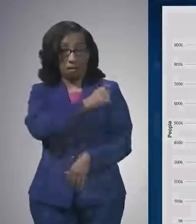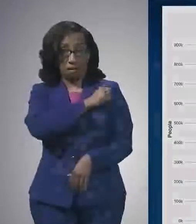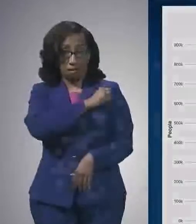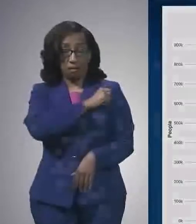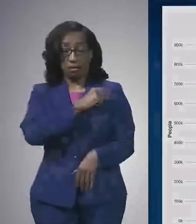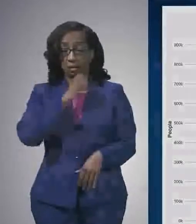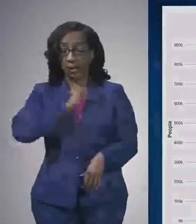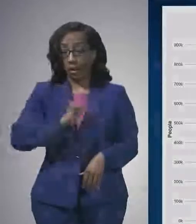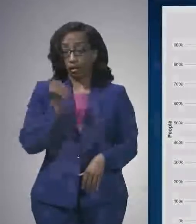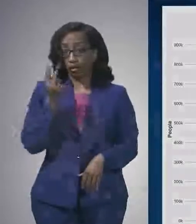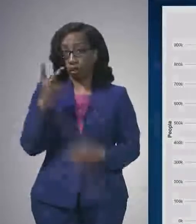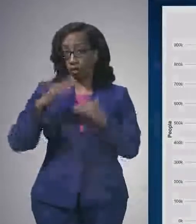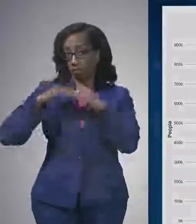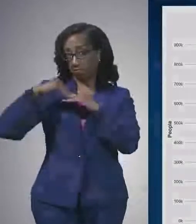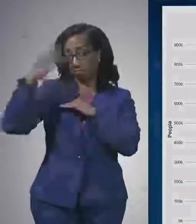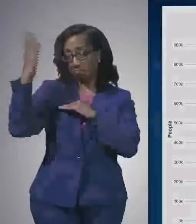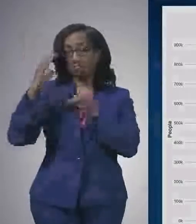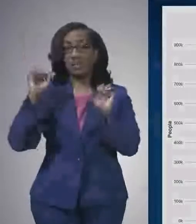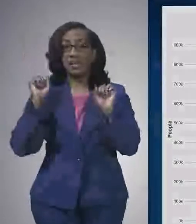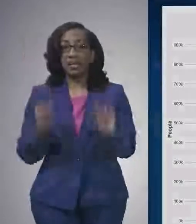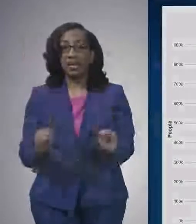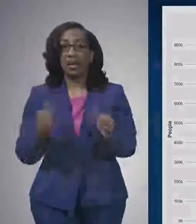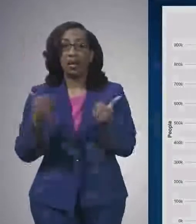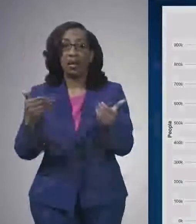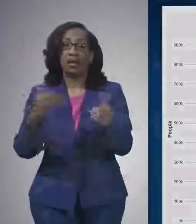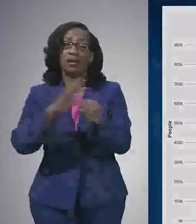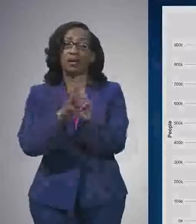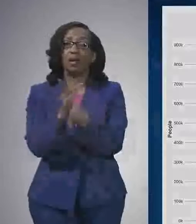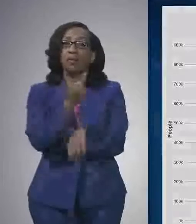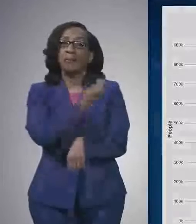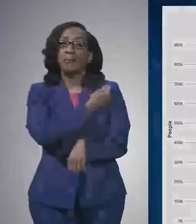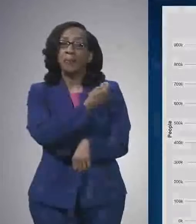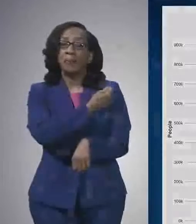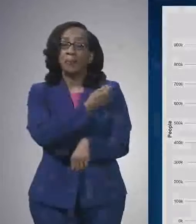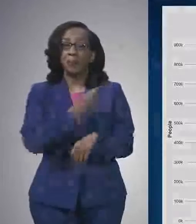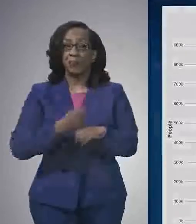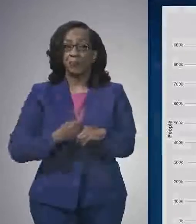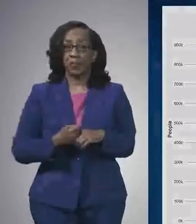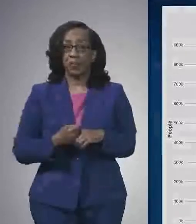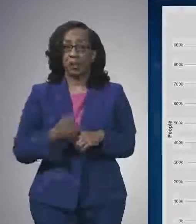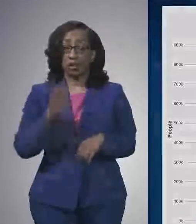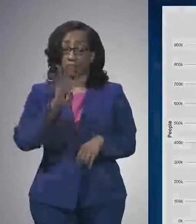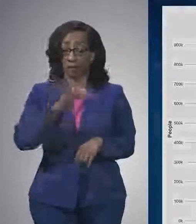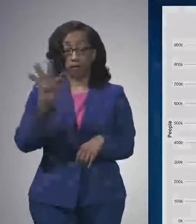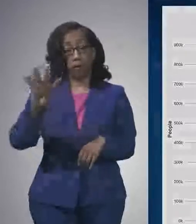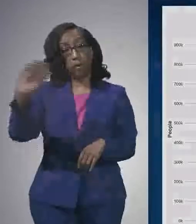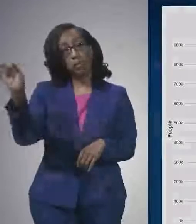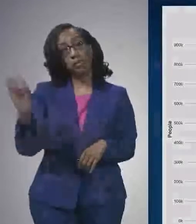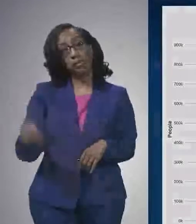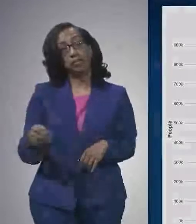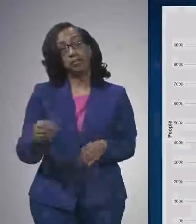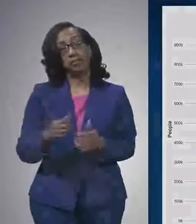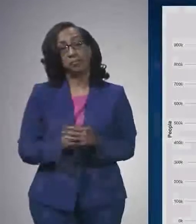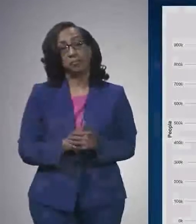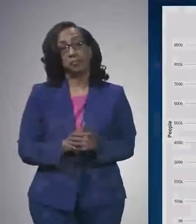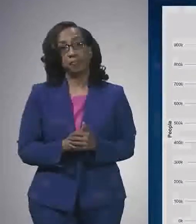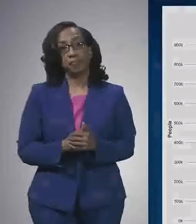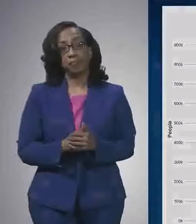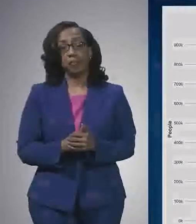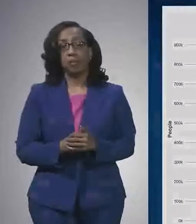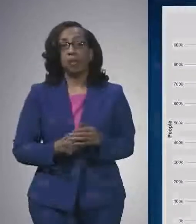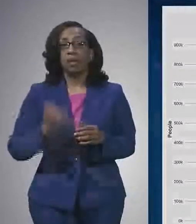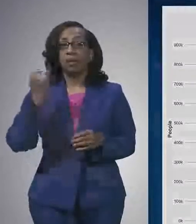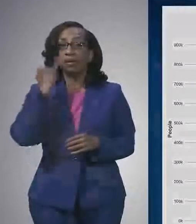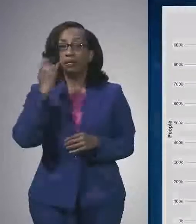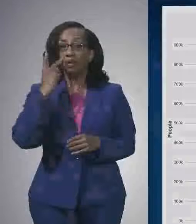older who are eligible to take the COVID-19 vaccination, it is 44%. And then when you look